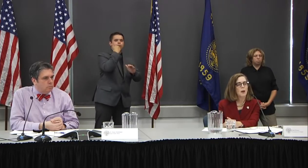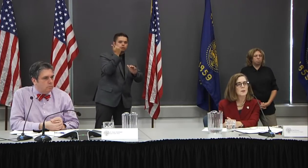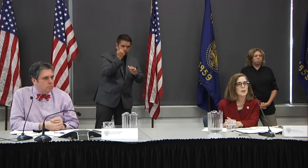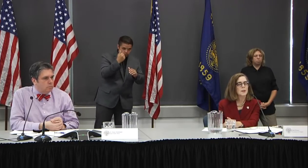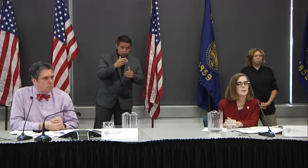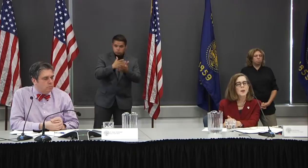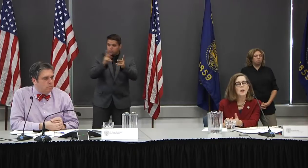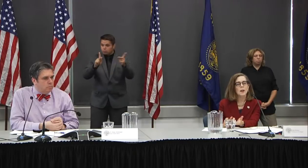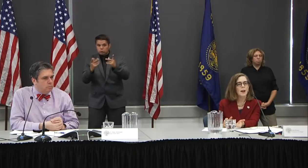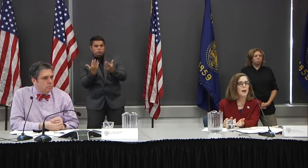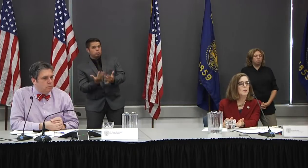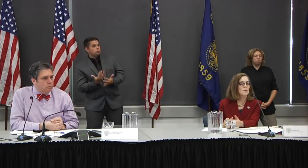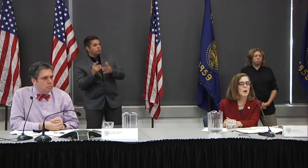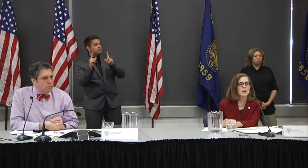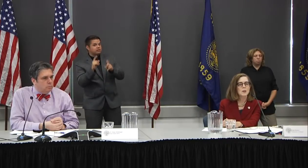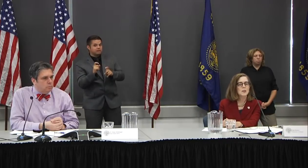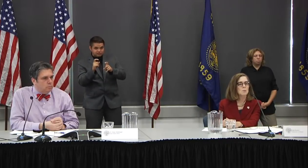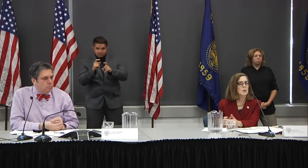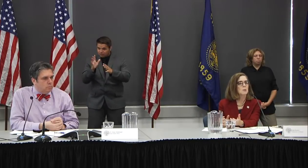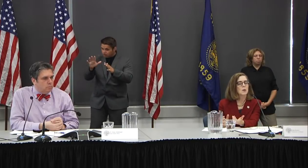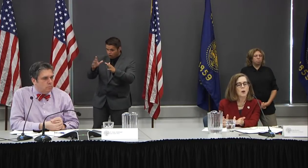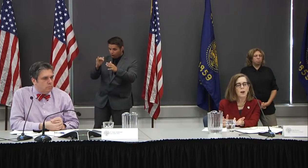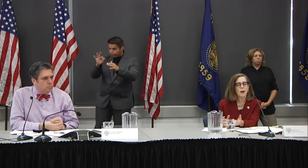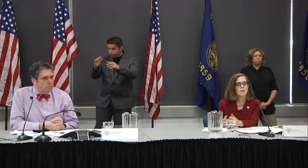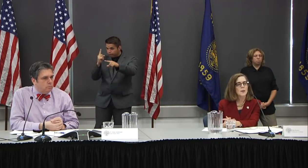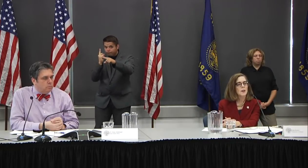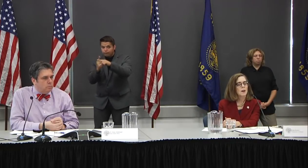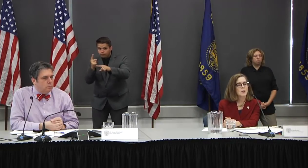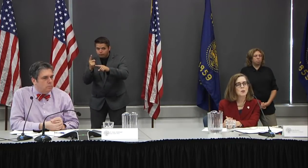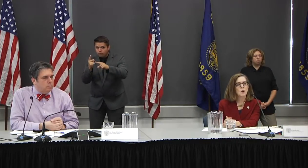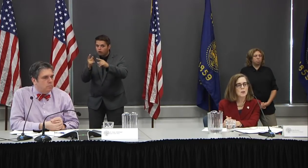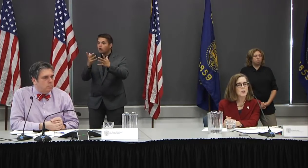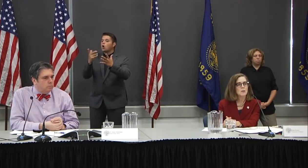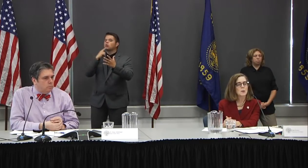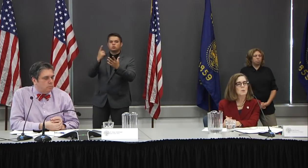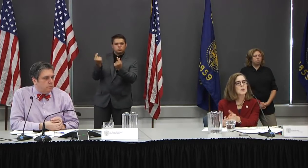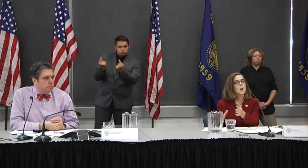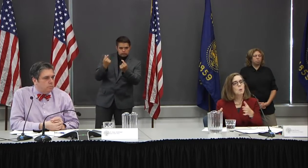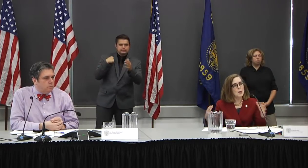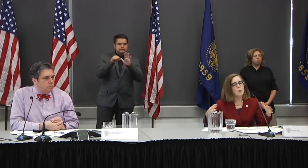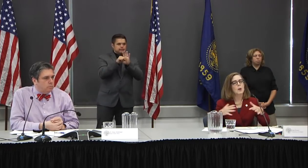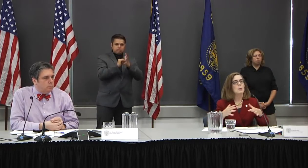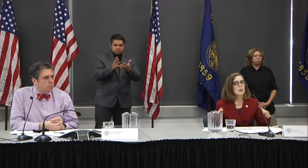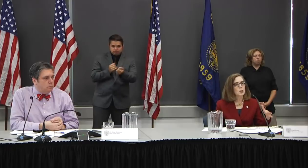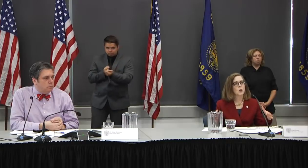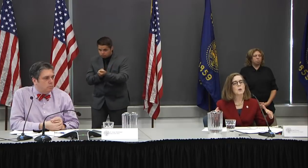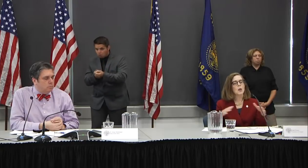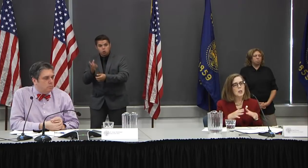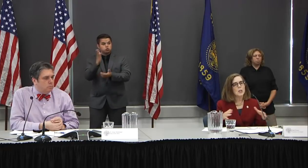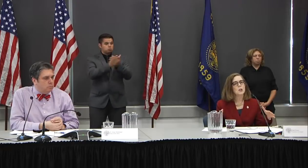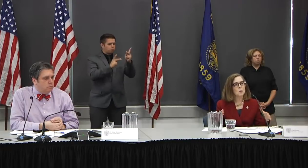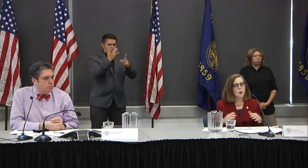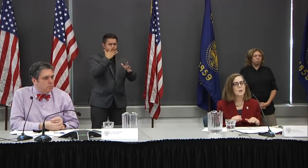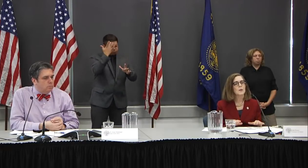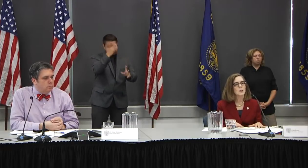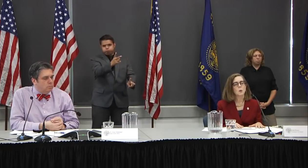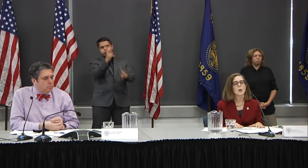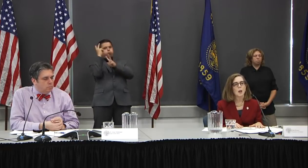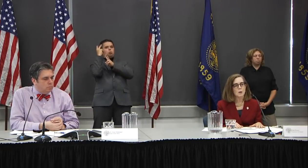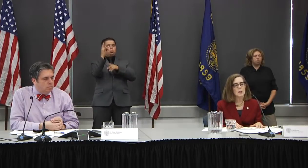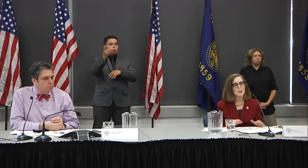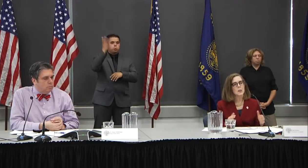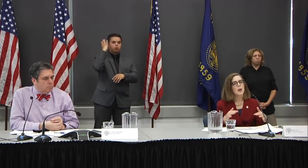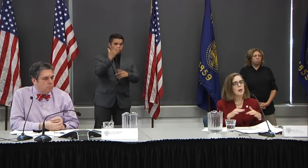tested positive and have mild symptoms or have strong symptoms. We want to make sure that each one of